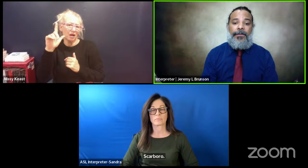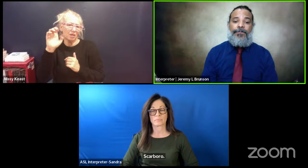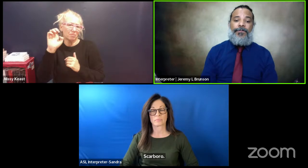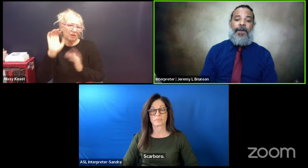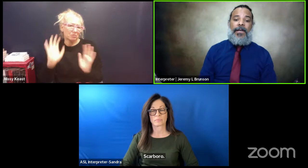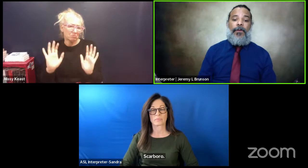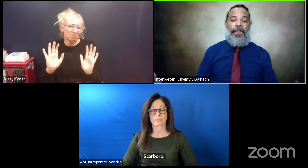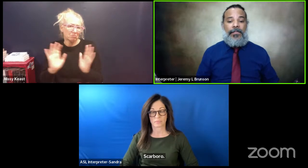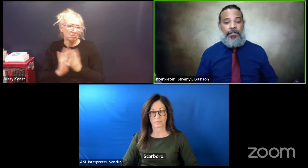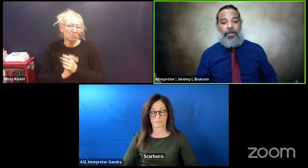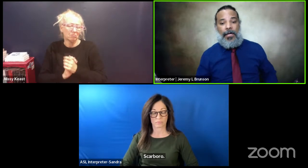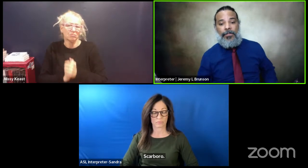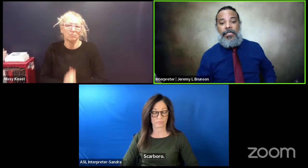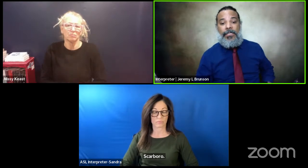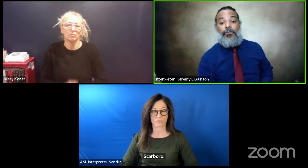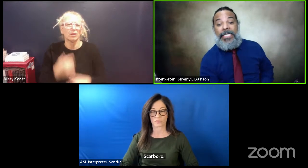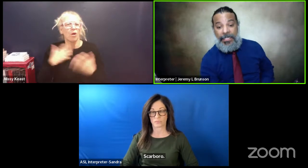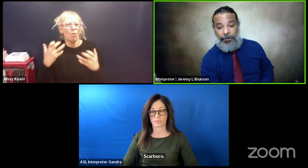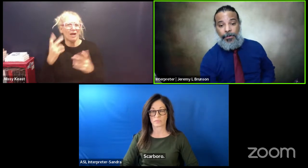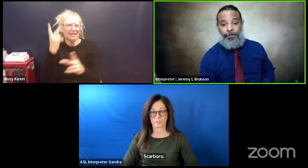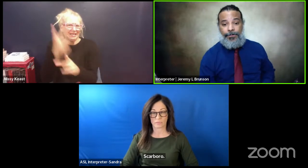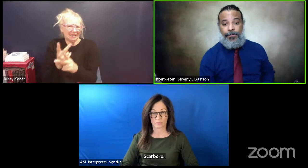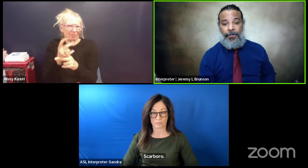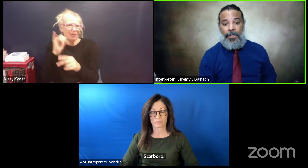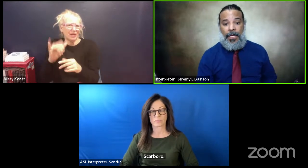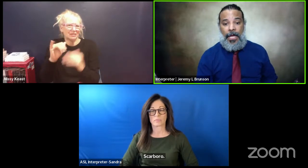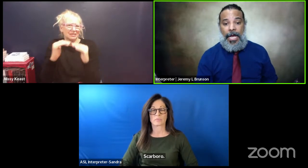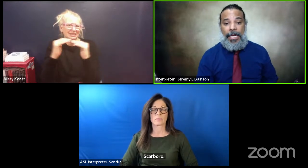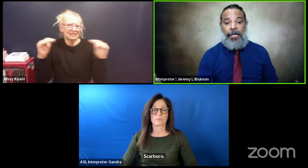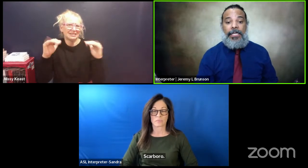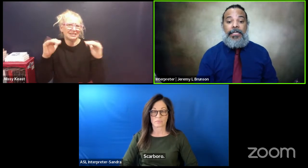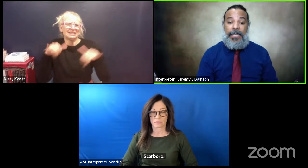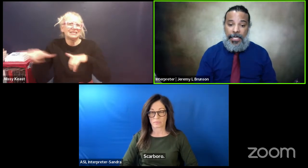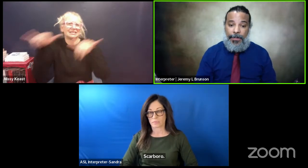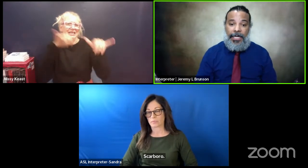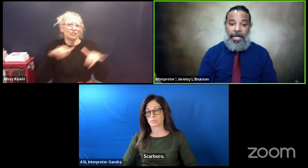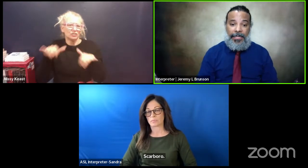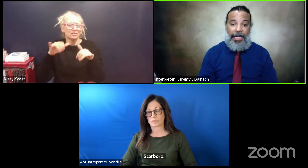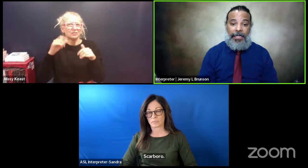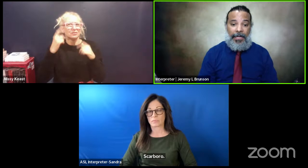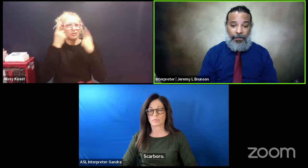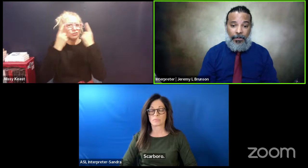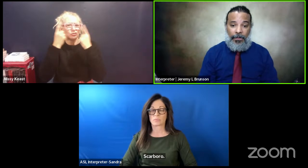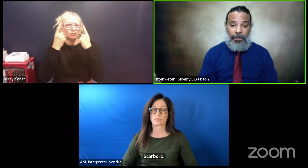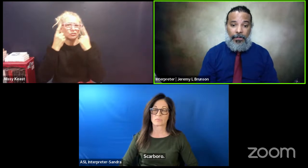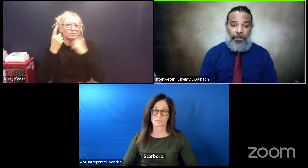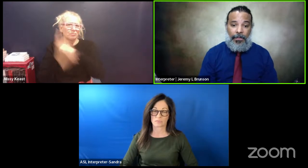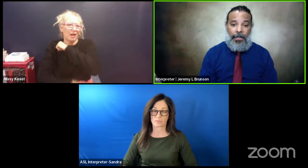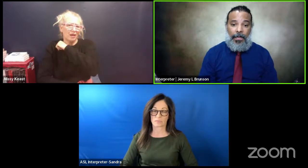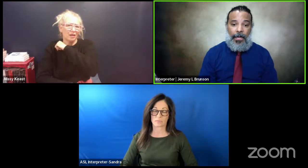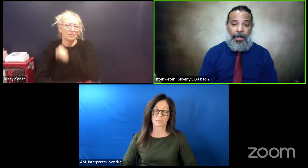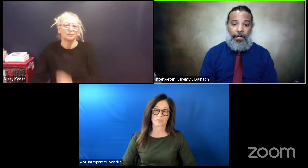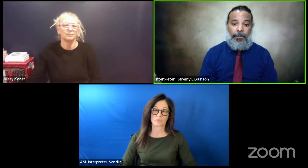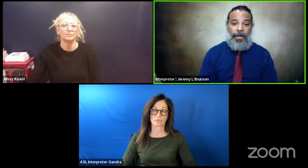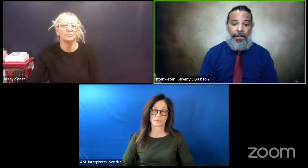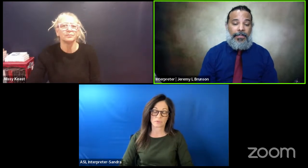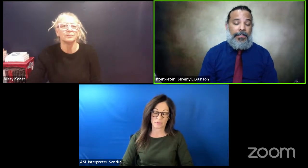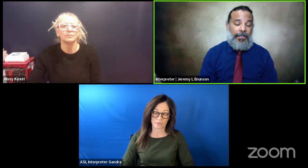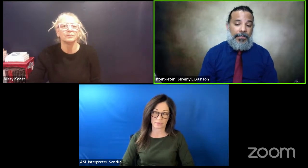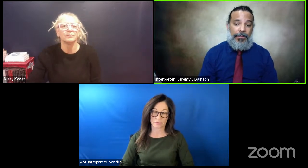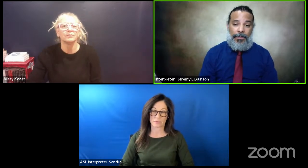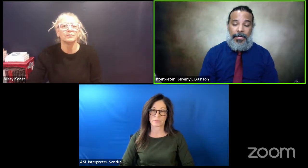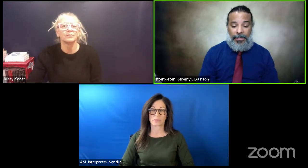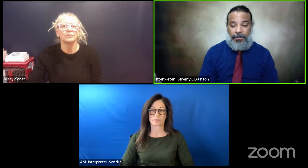I think the fine of $1,000 is reasonable. And I'd like to keep it at that level. I